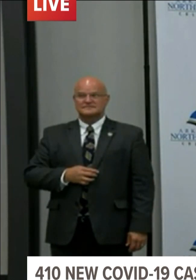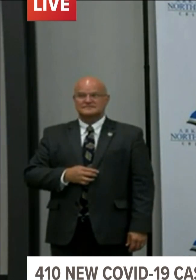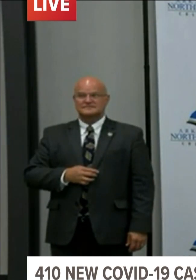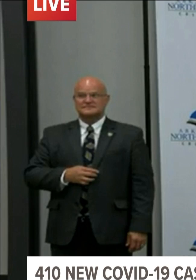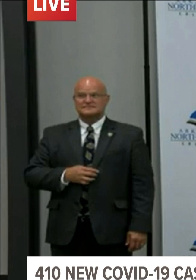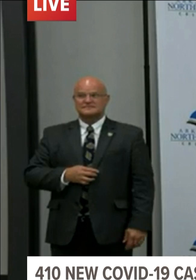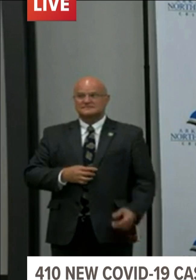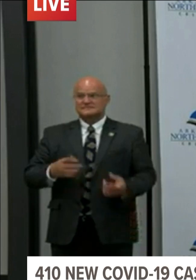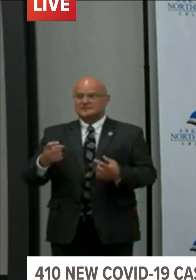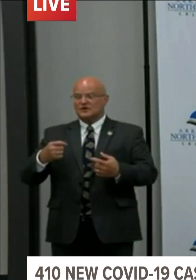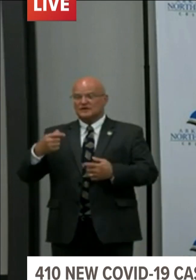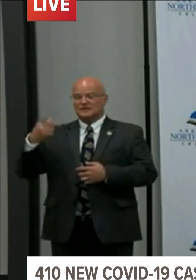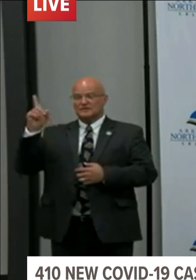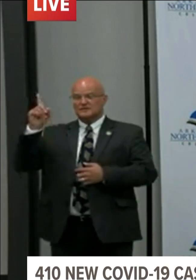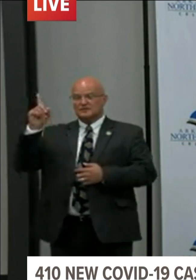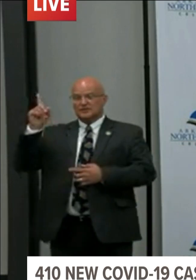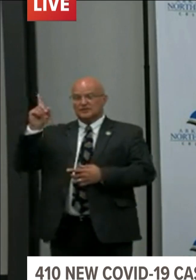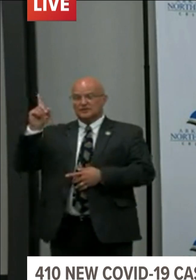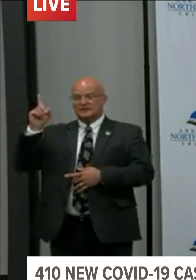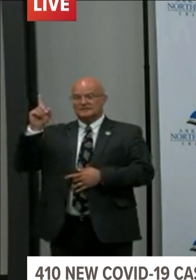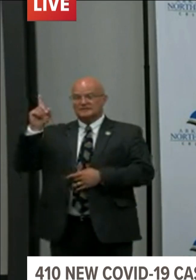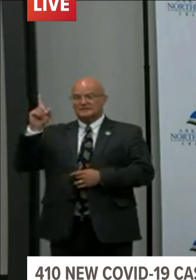Is there any question remotely?